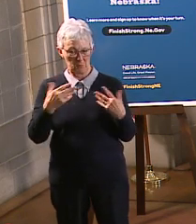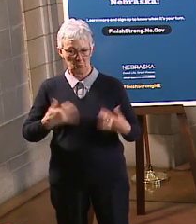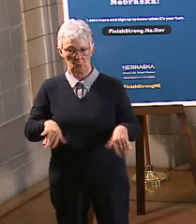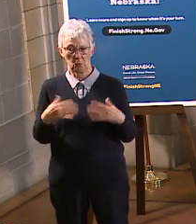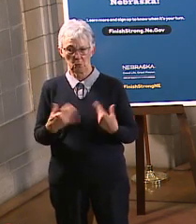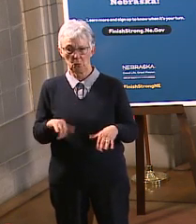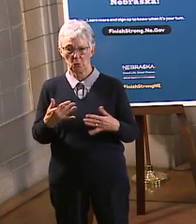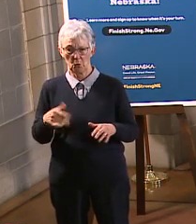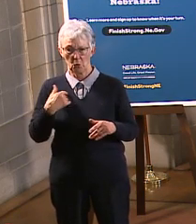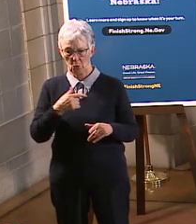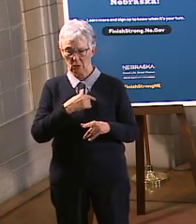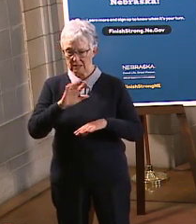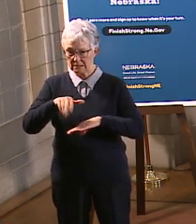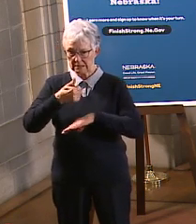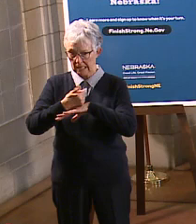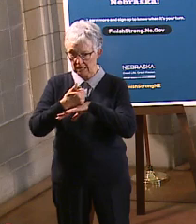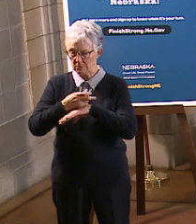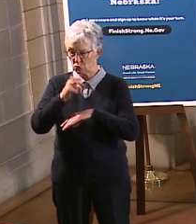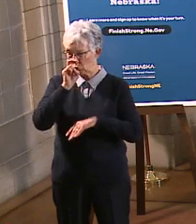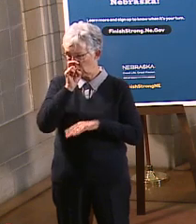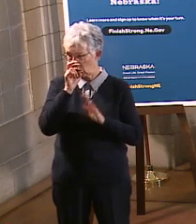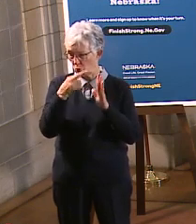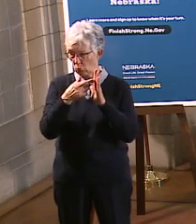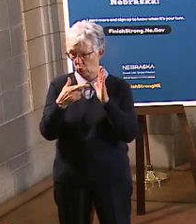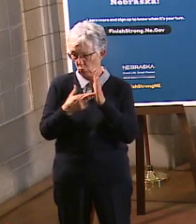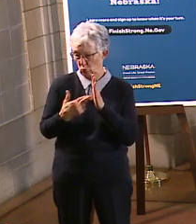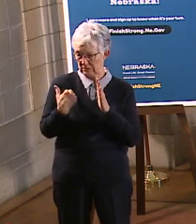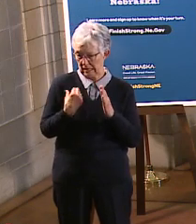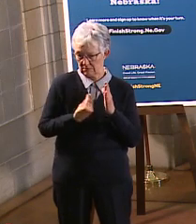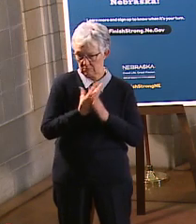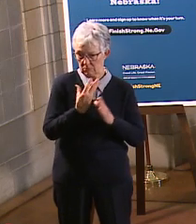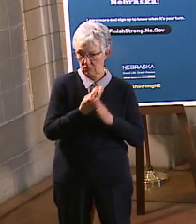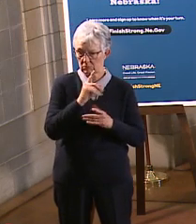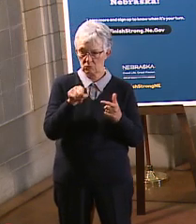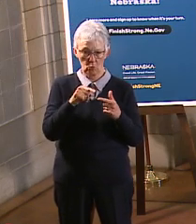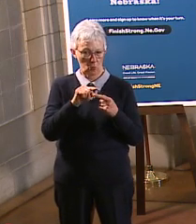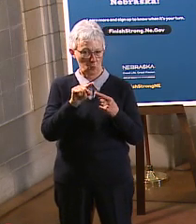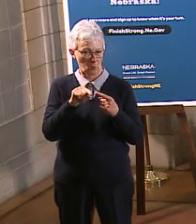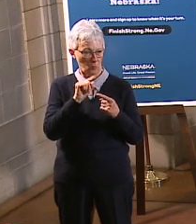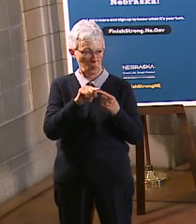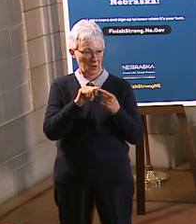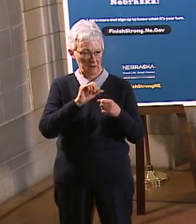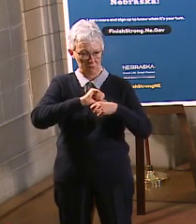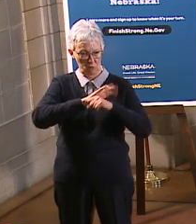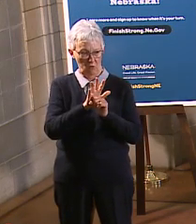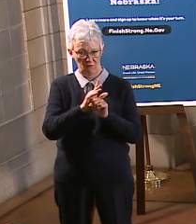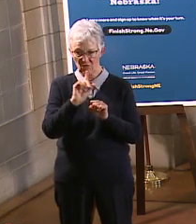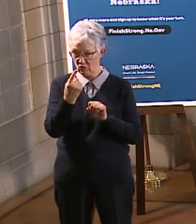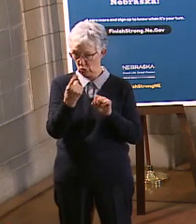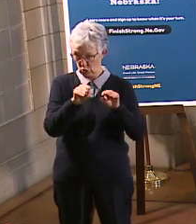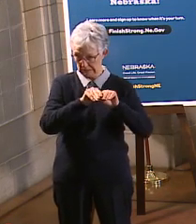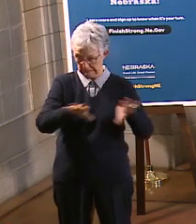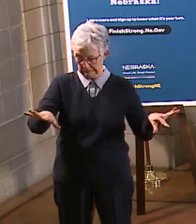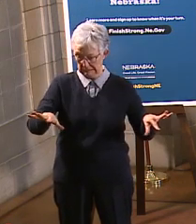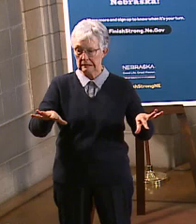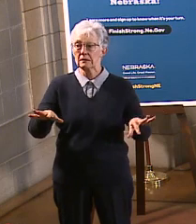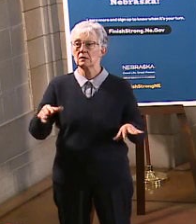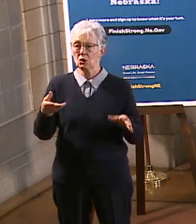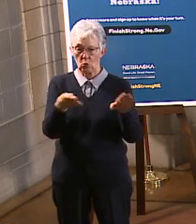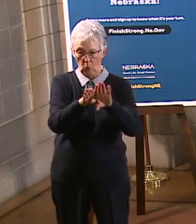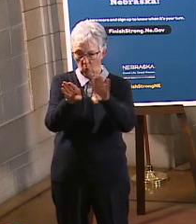took the restrictions we put in place as we continue those throughout the summer, got tighter during the fall. So we had a lot